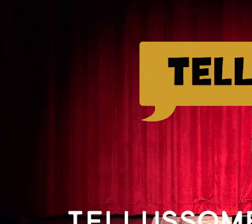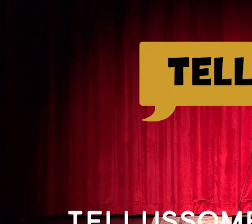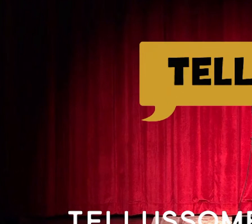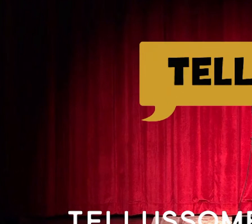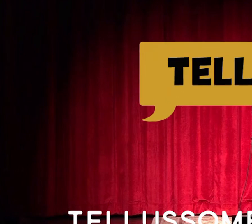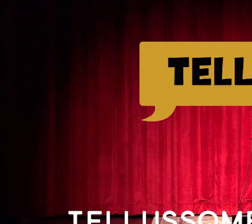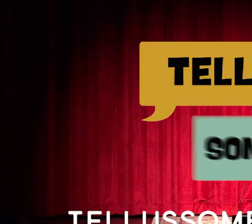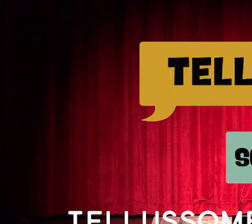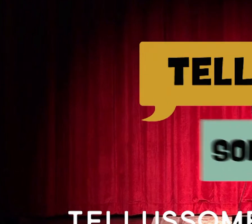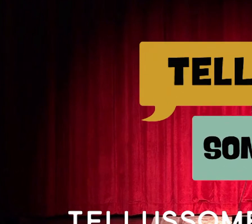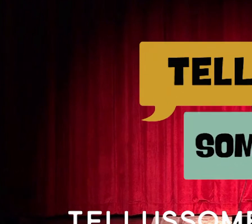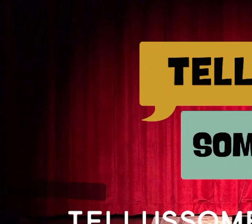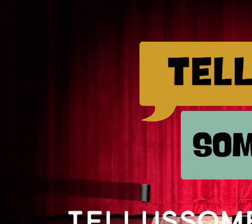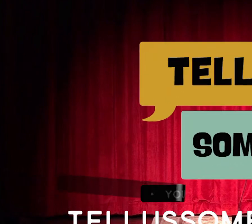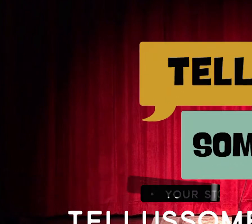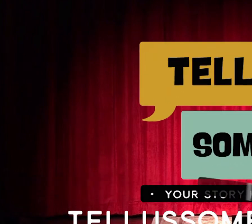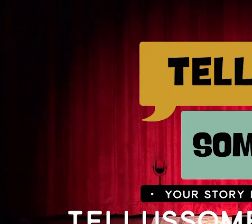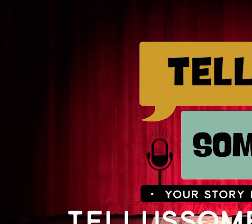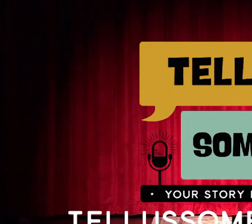Welcome to Tell Us Something.